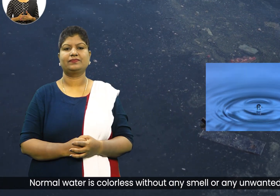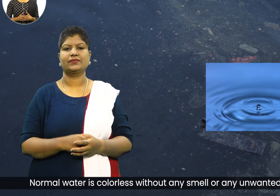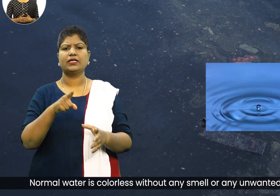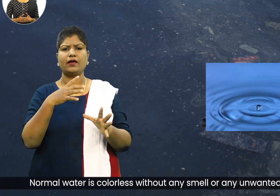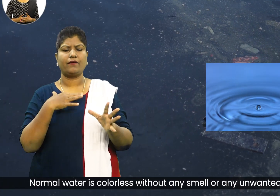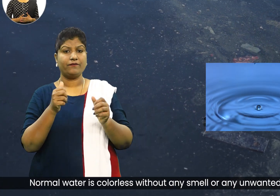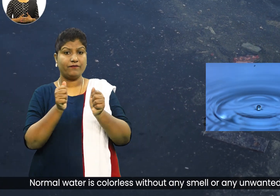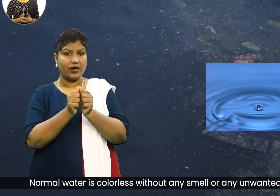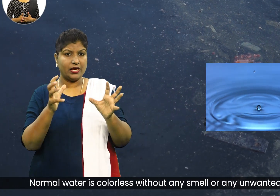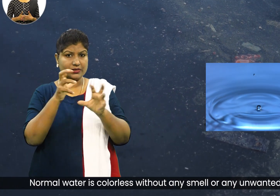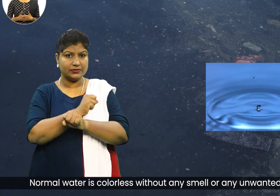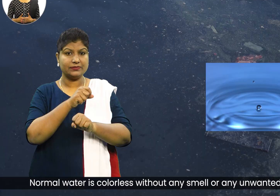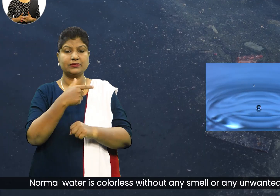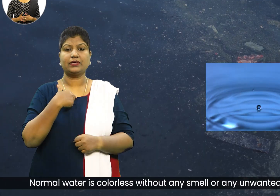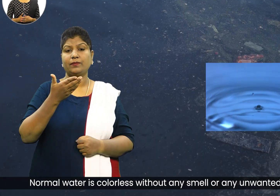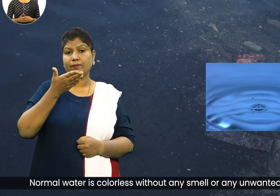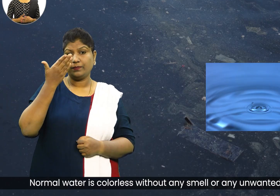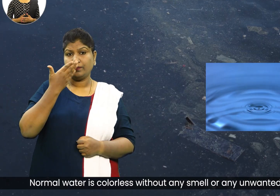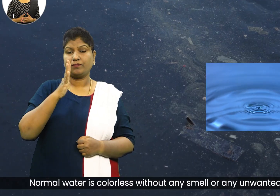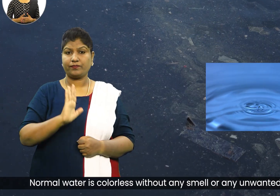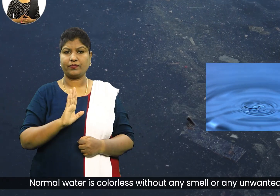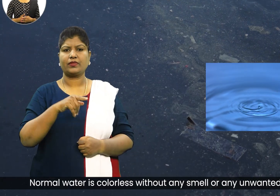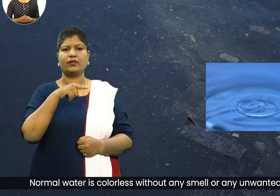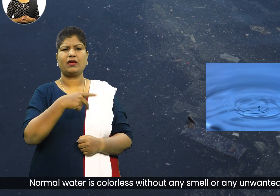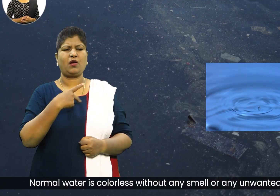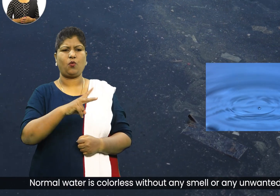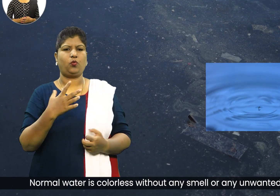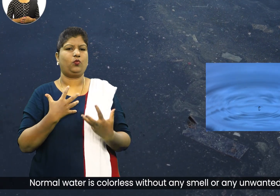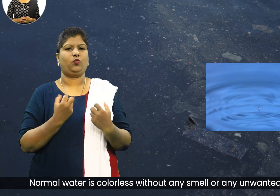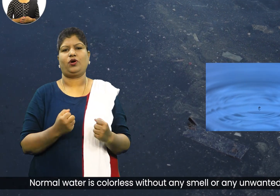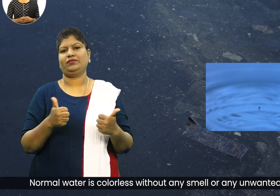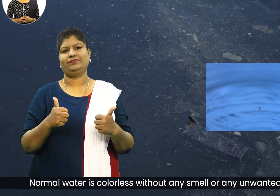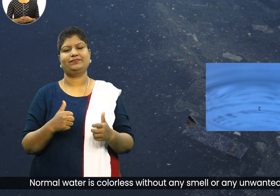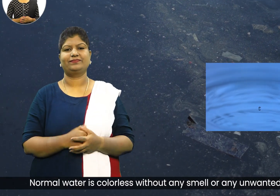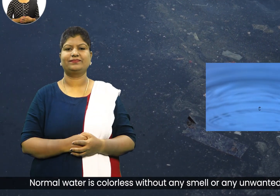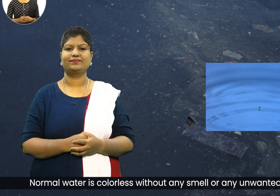without any smell or any unwanted substances.